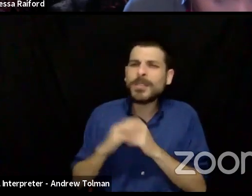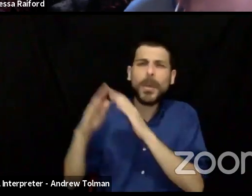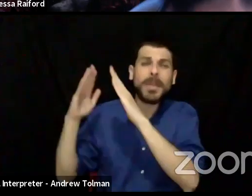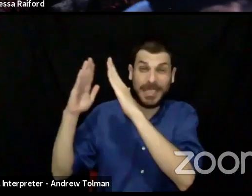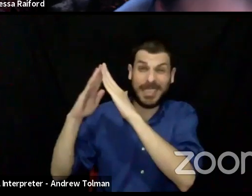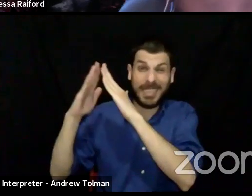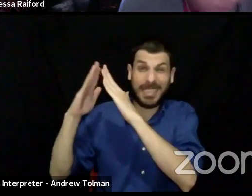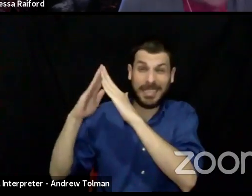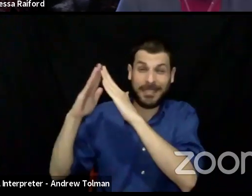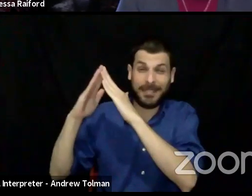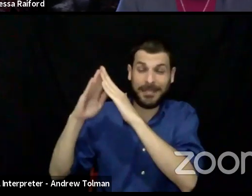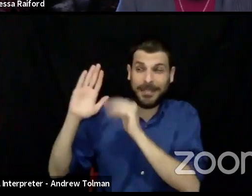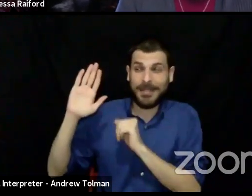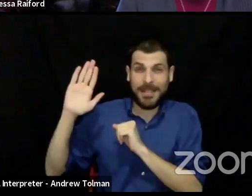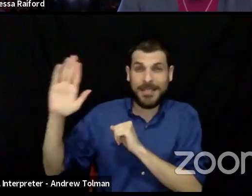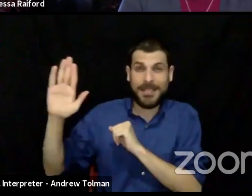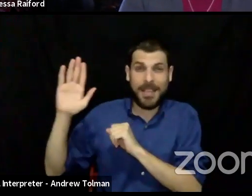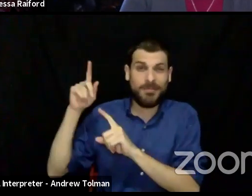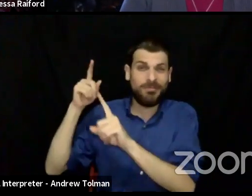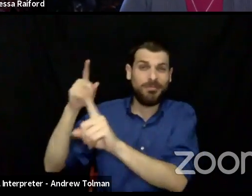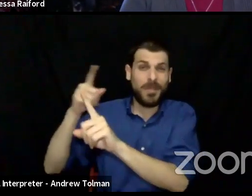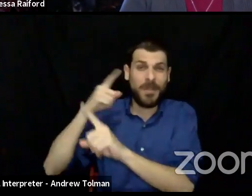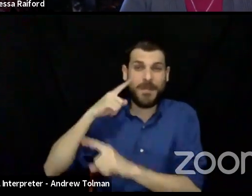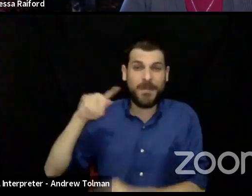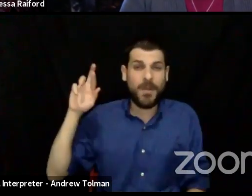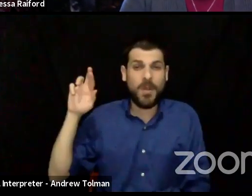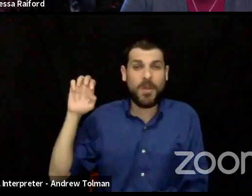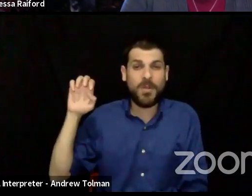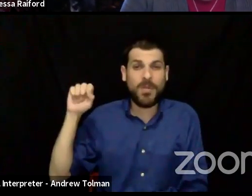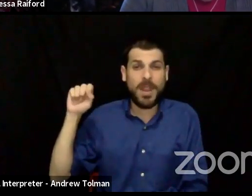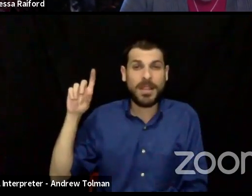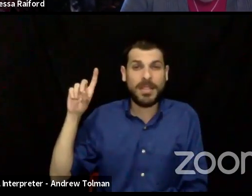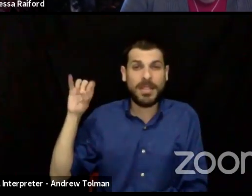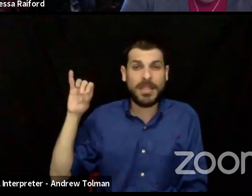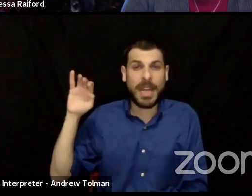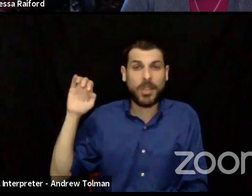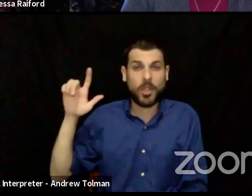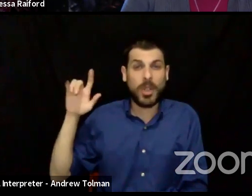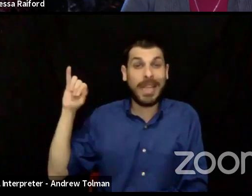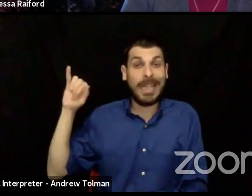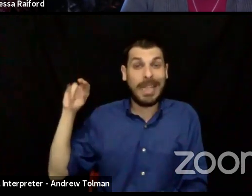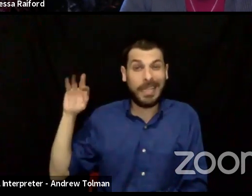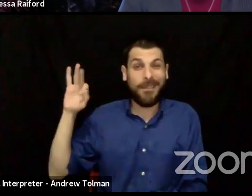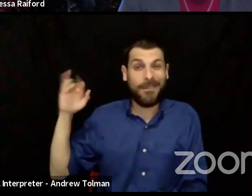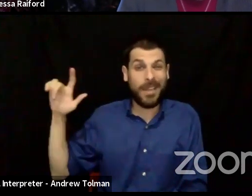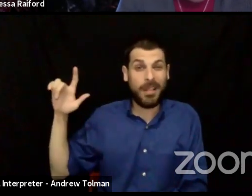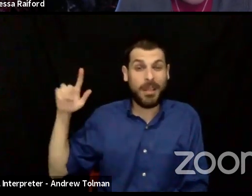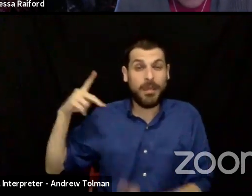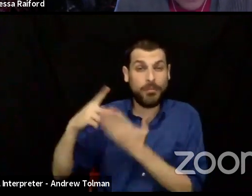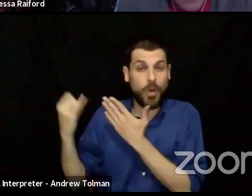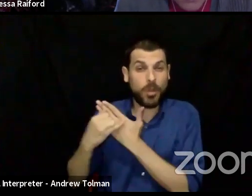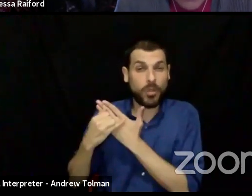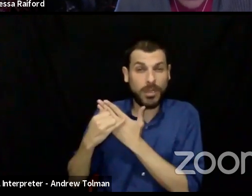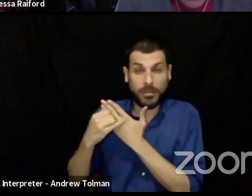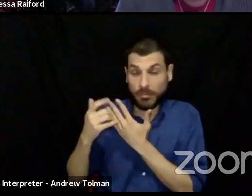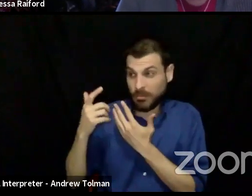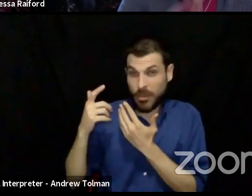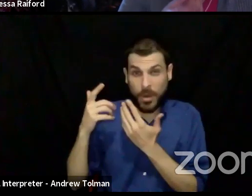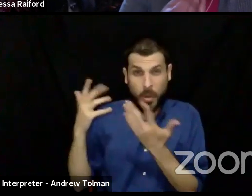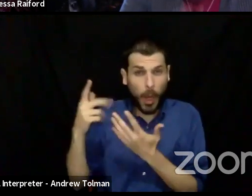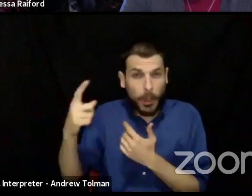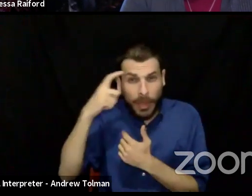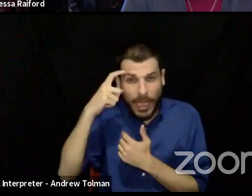ideas for the residential infill project? I know you've talked about before how you want to put a